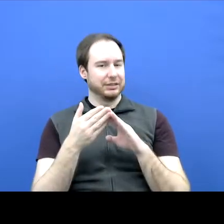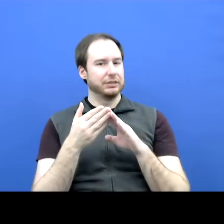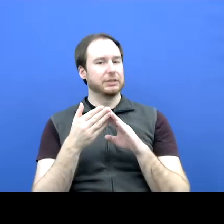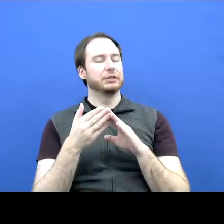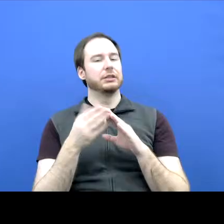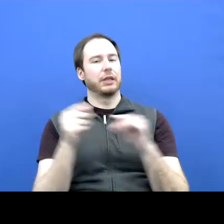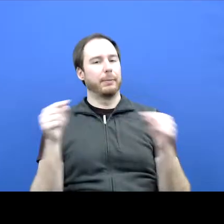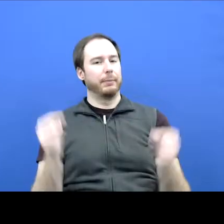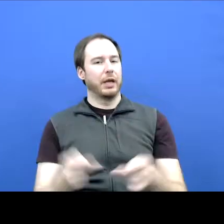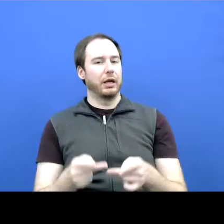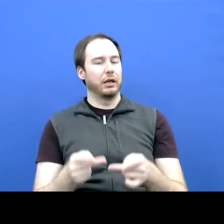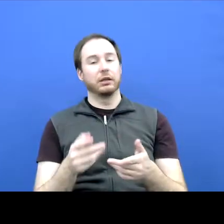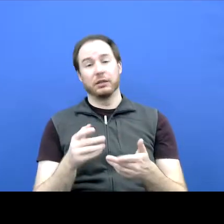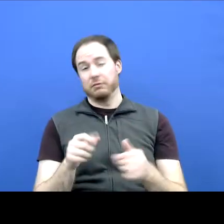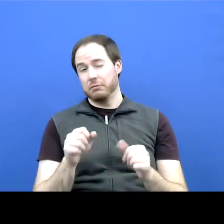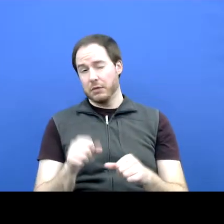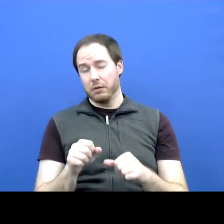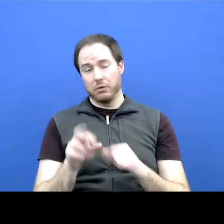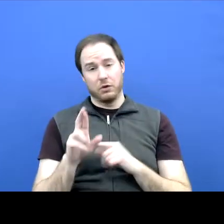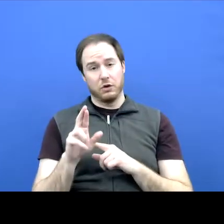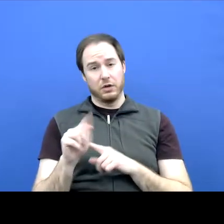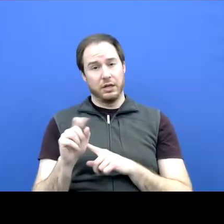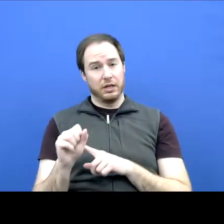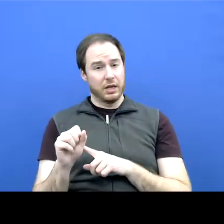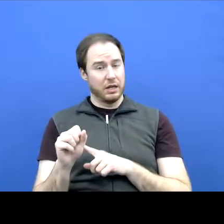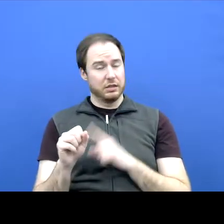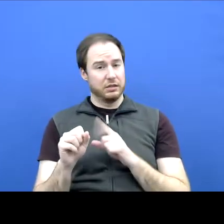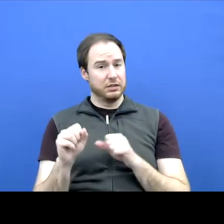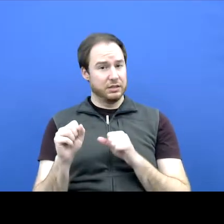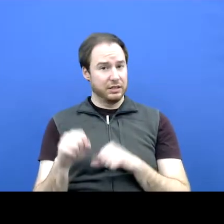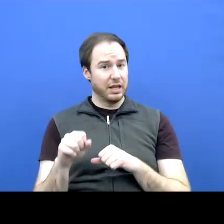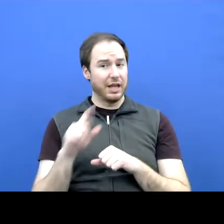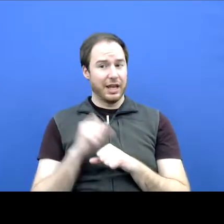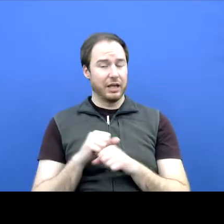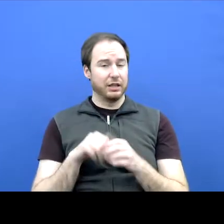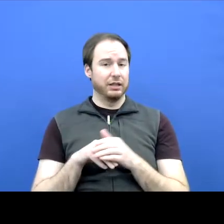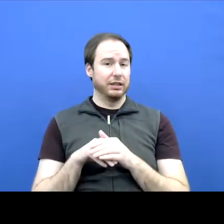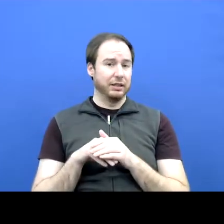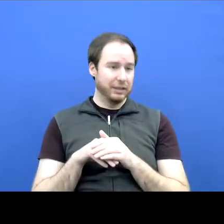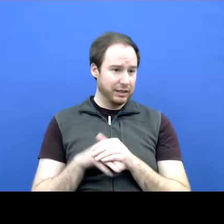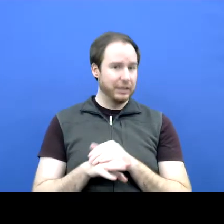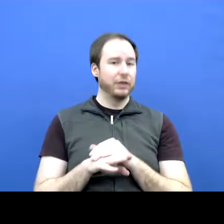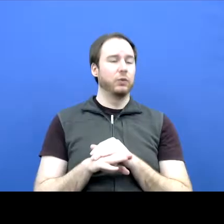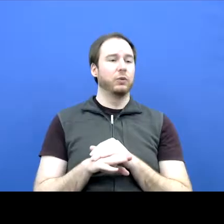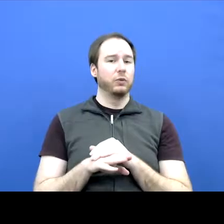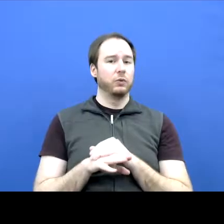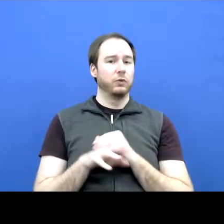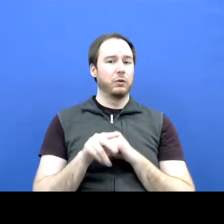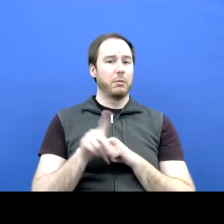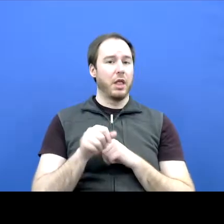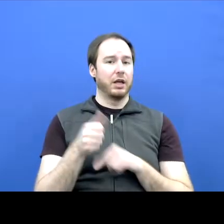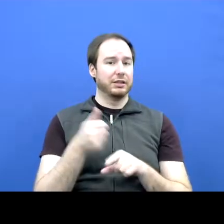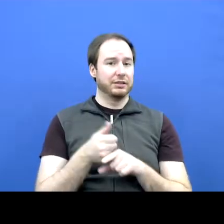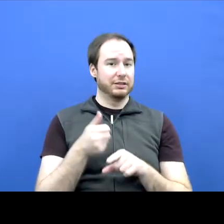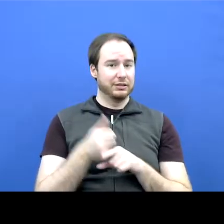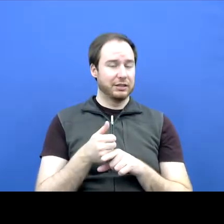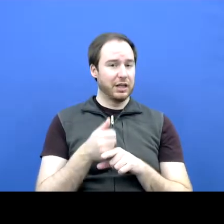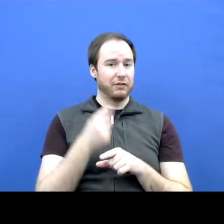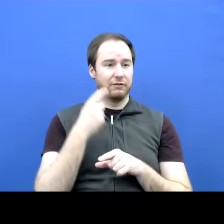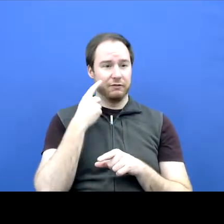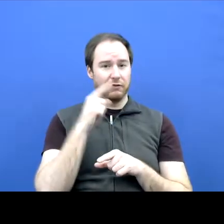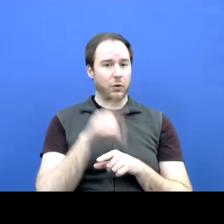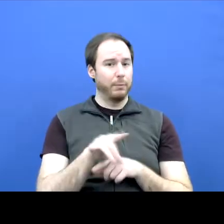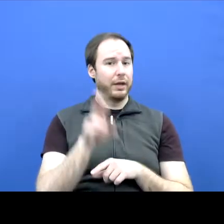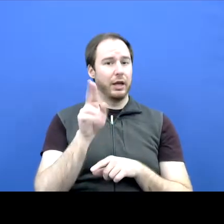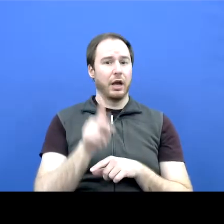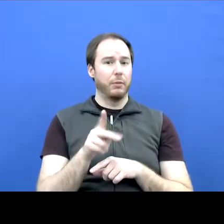from there. If it's possible for RTS even to make it into the plaza for any sort of